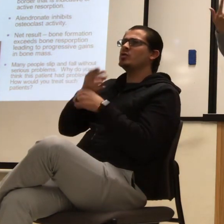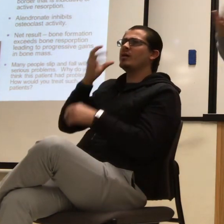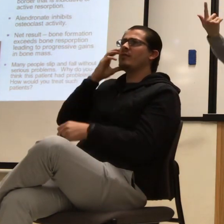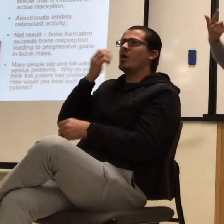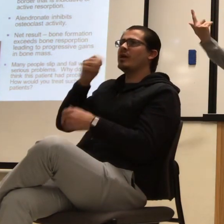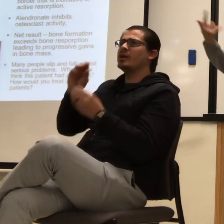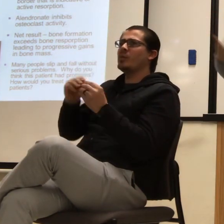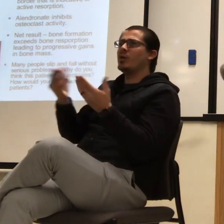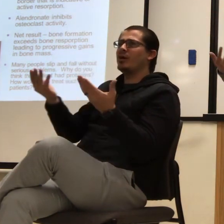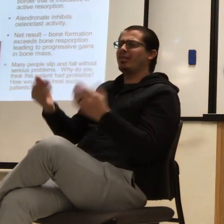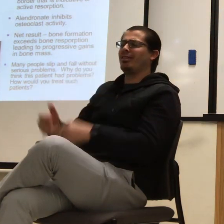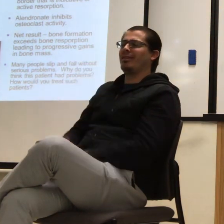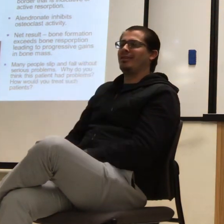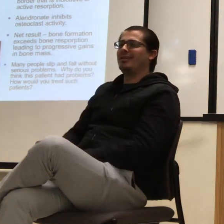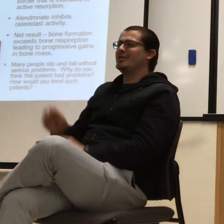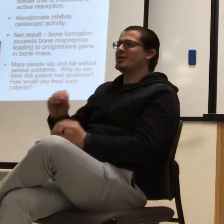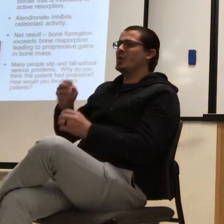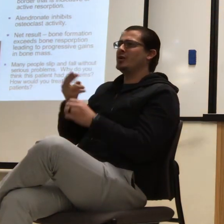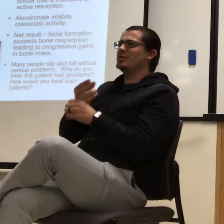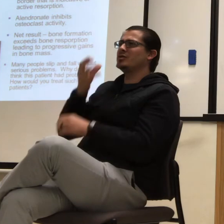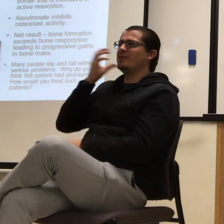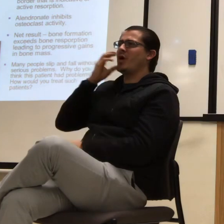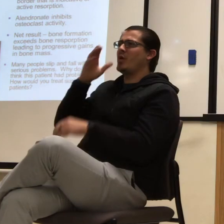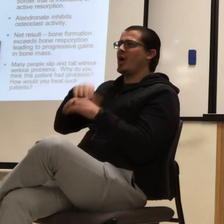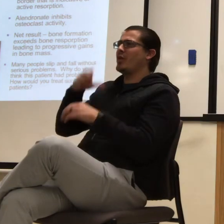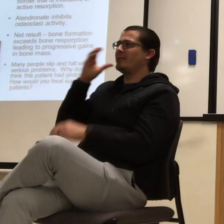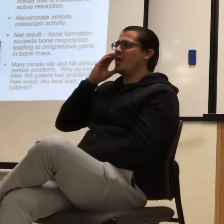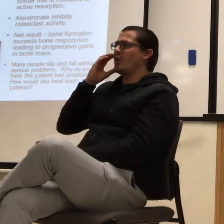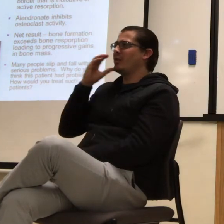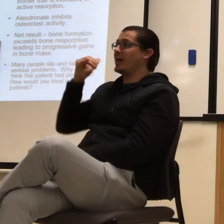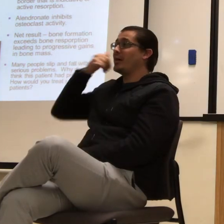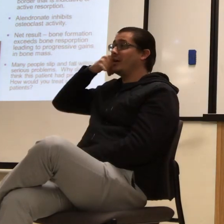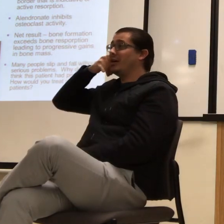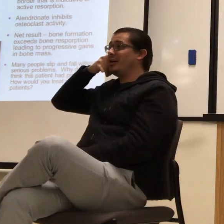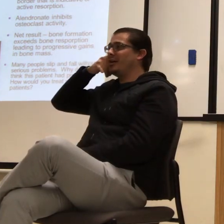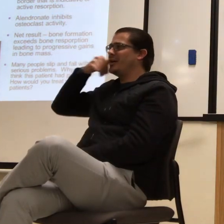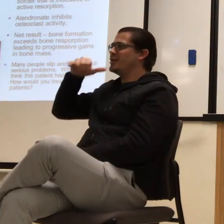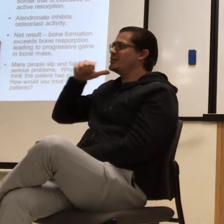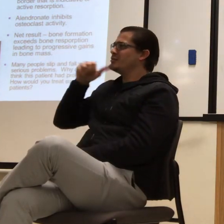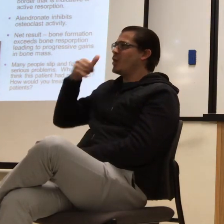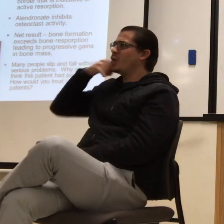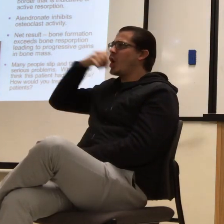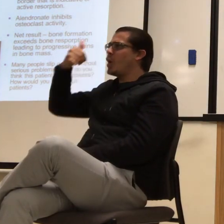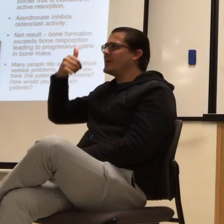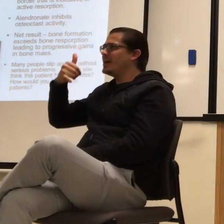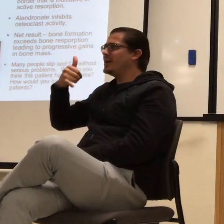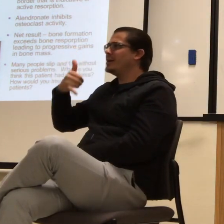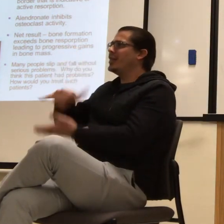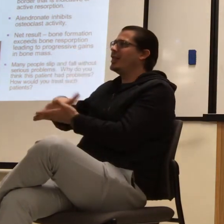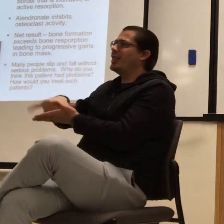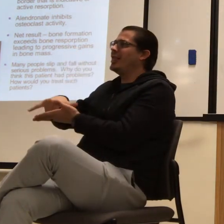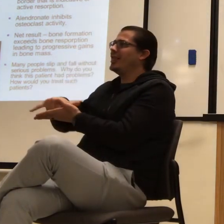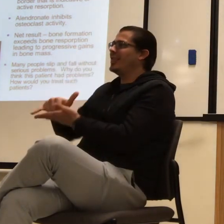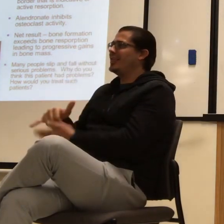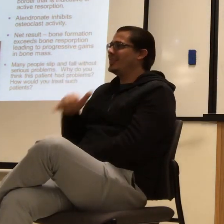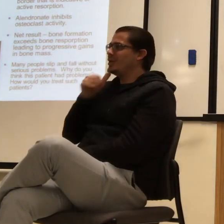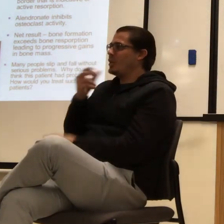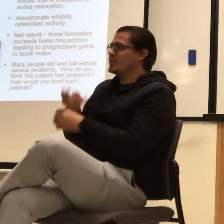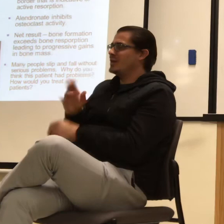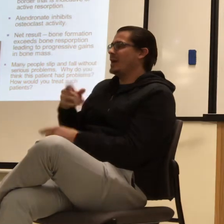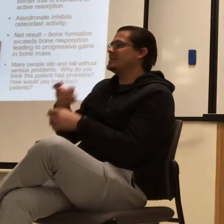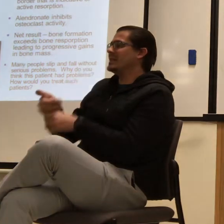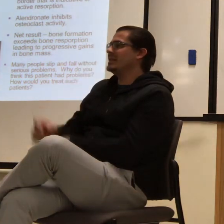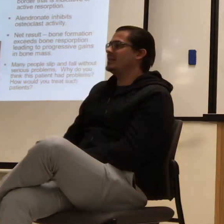anymore anyways? And no one uses their phone on their phone, right? Yeah, don't call me on my phone, you kidding me? Come on. I'm just